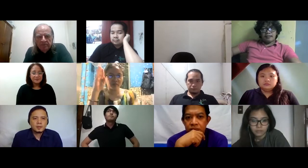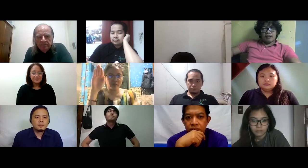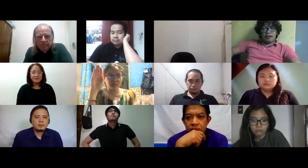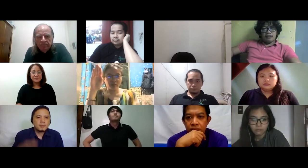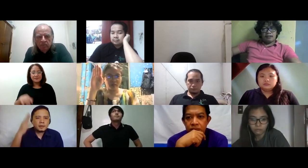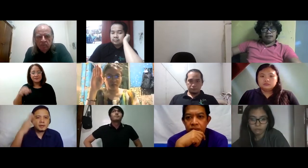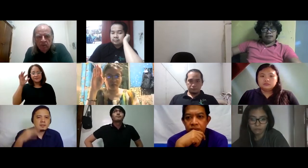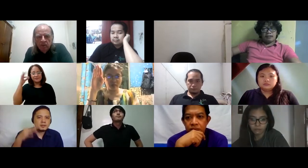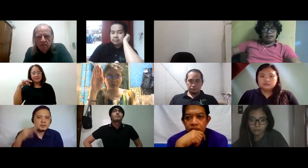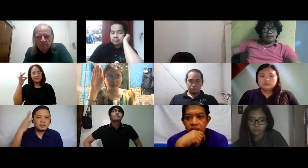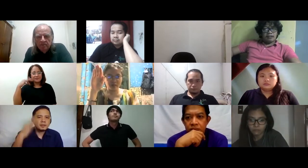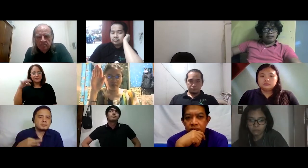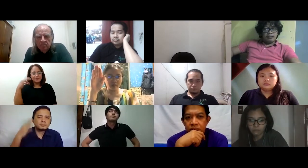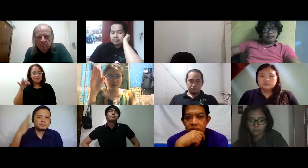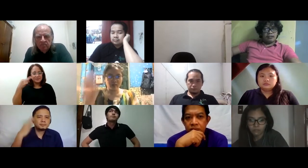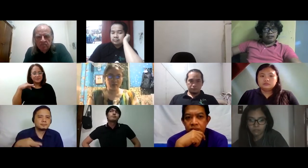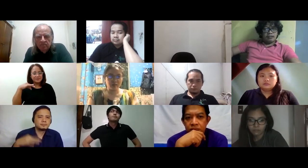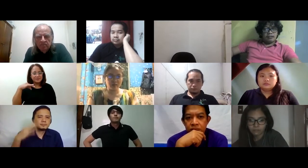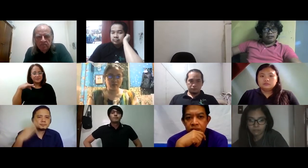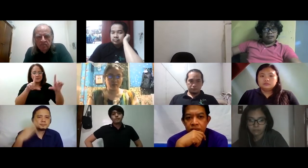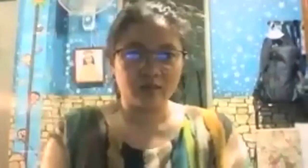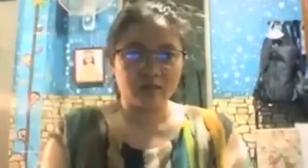Meng has her hand up.